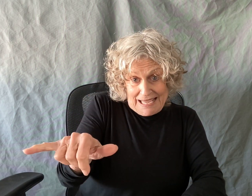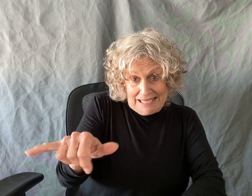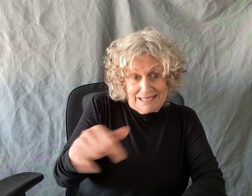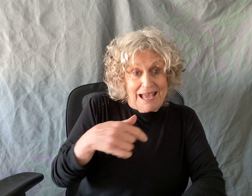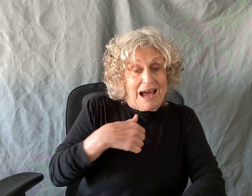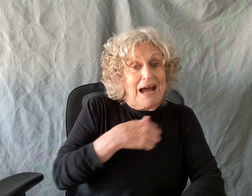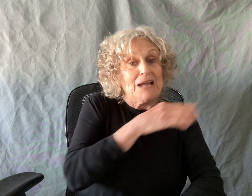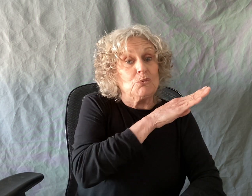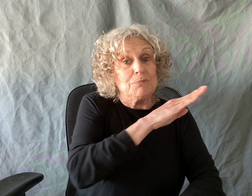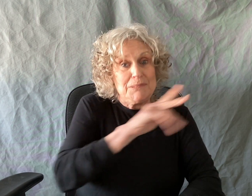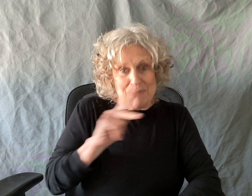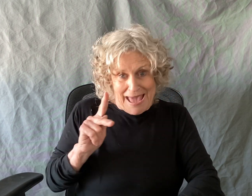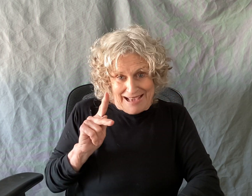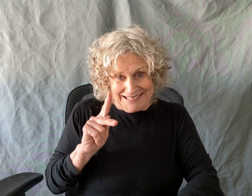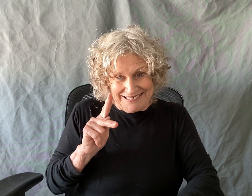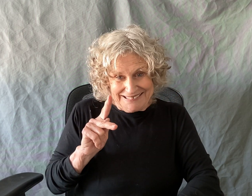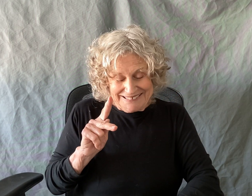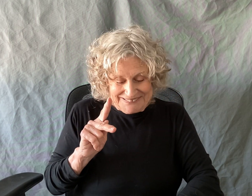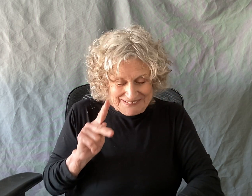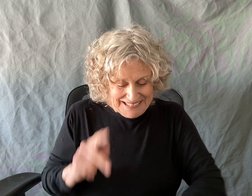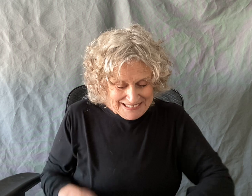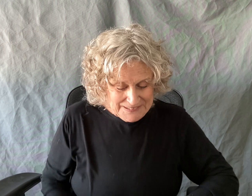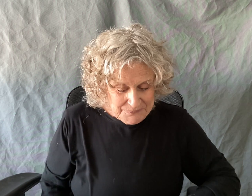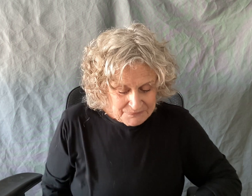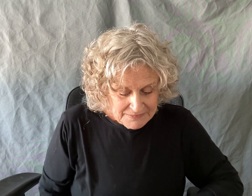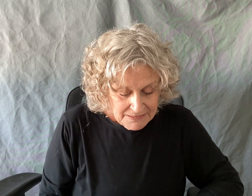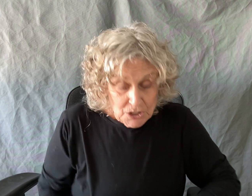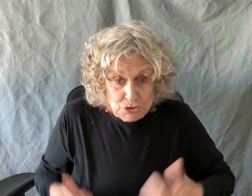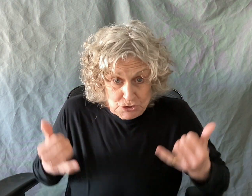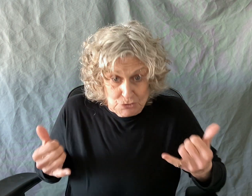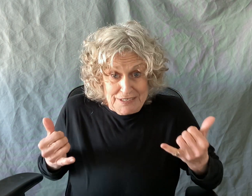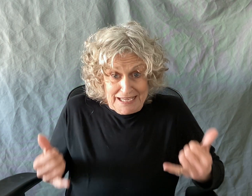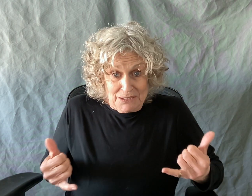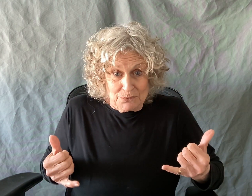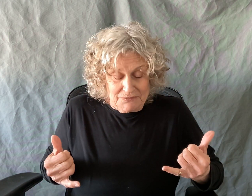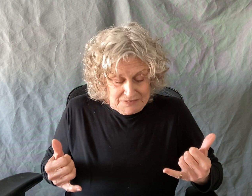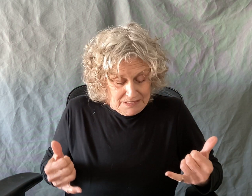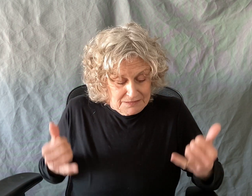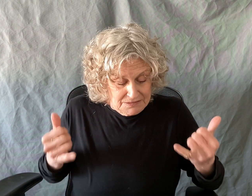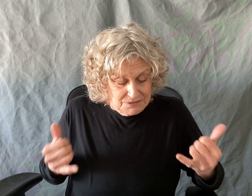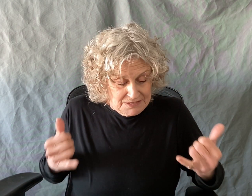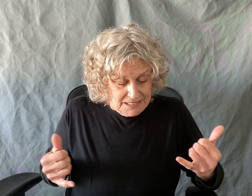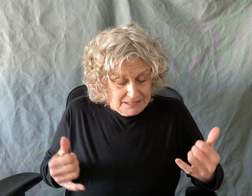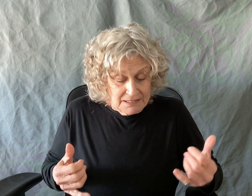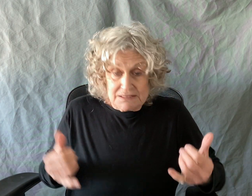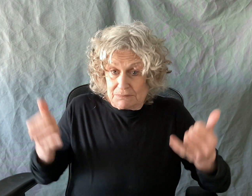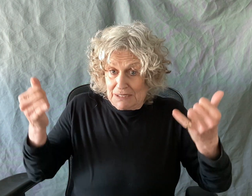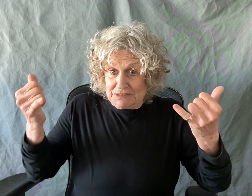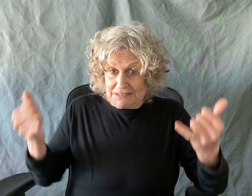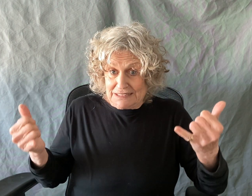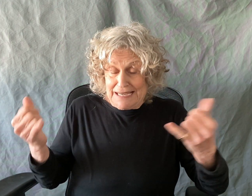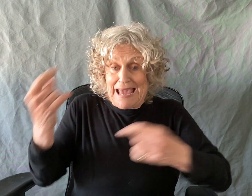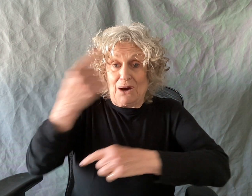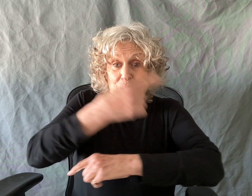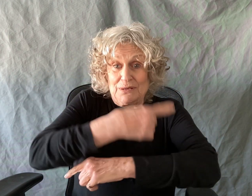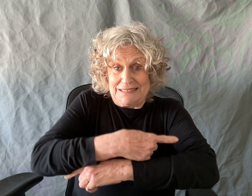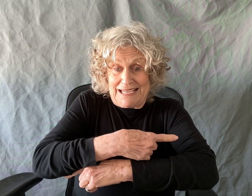stay. I will be back. Okay? Today, we've done today. Sometimes it's the now